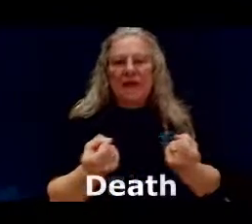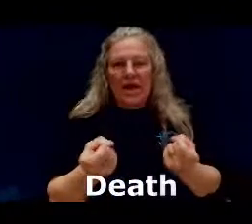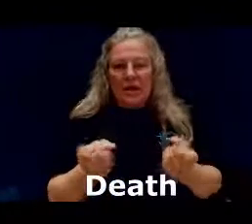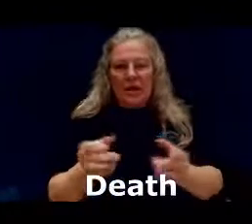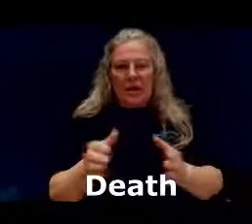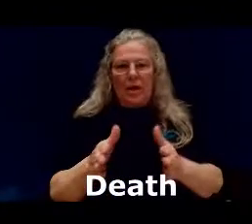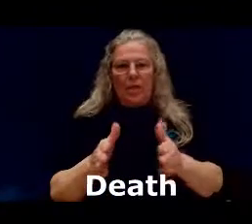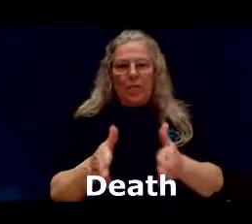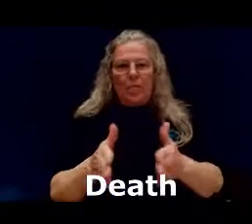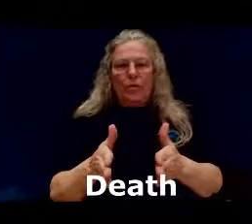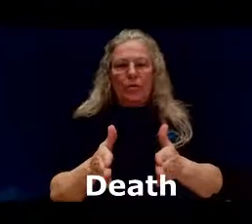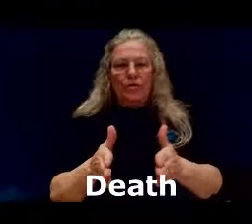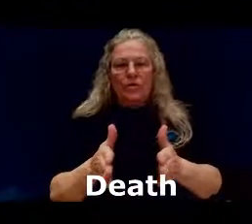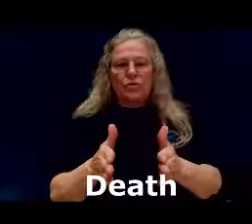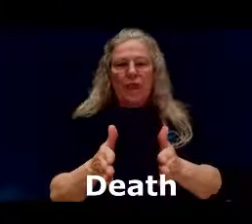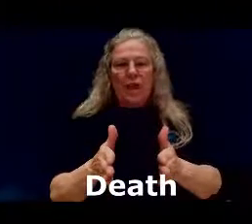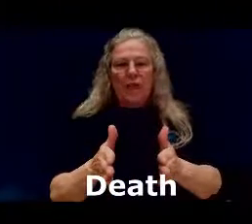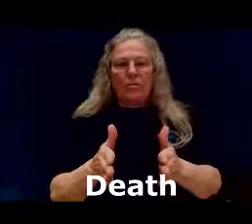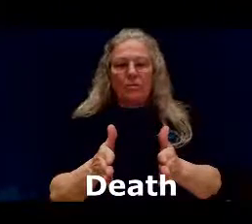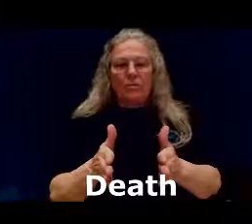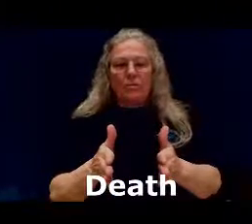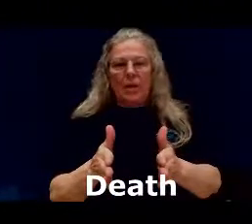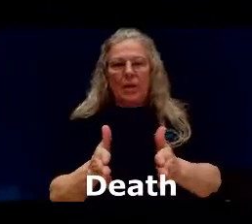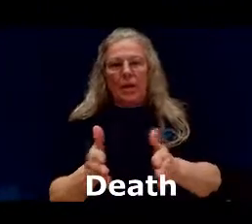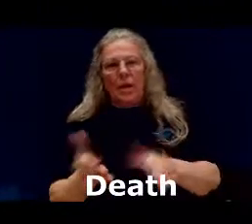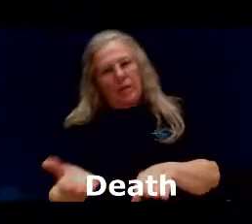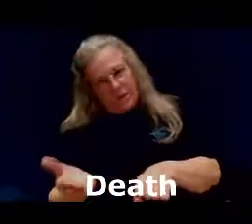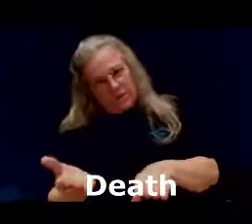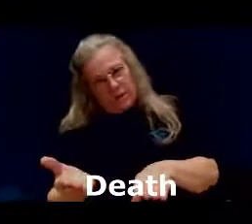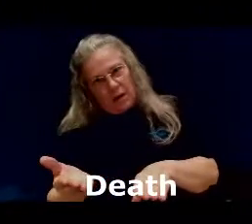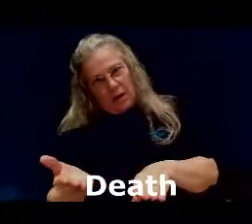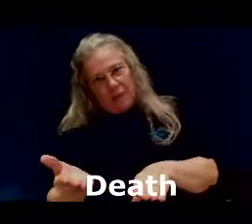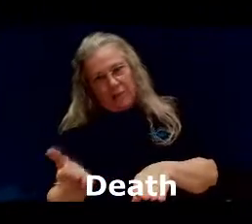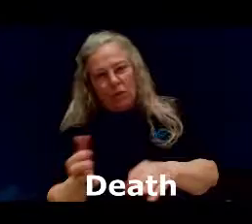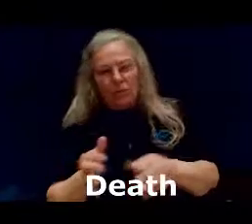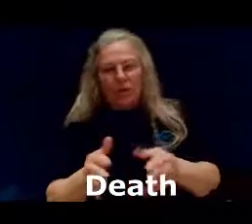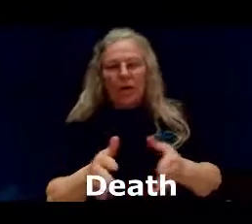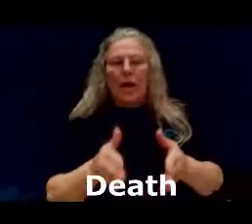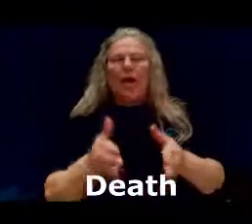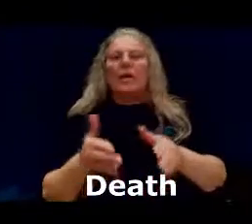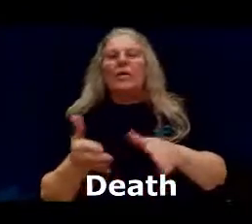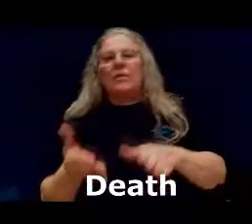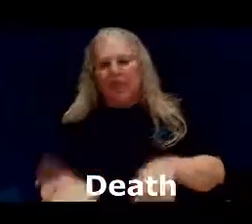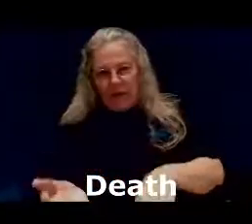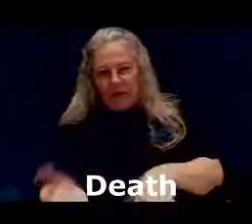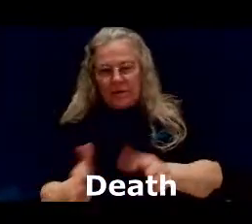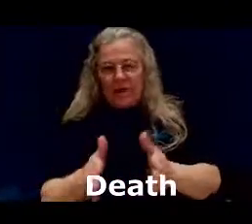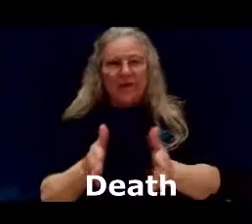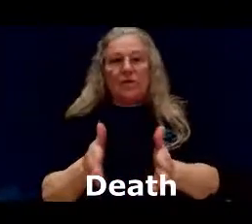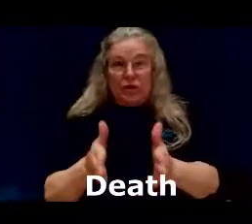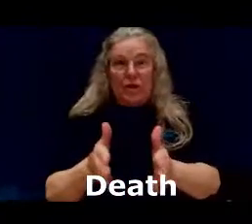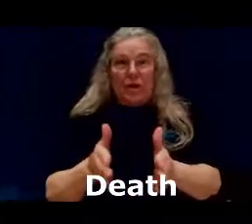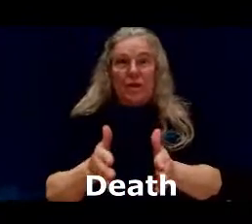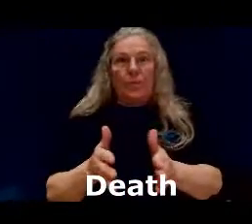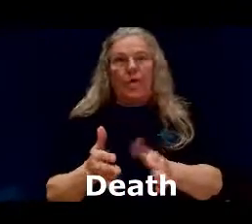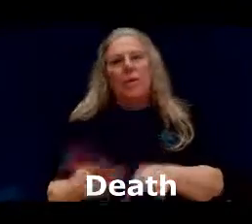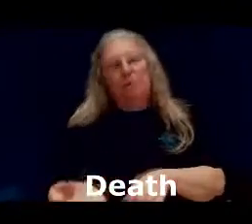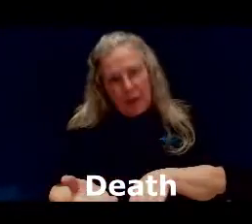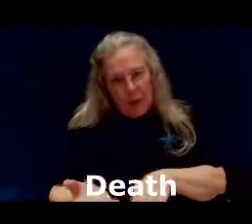Death. Both hands straight out and they just collapse over. Death is like they're standing up and it